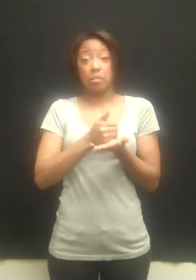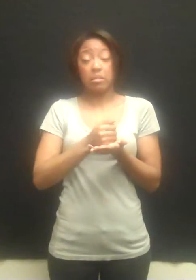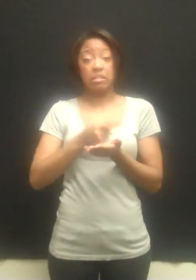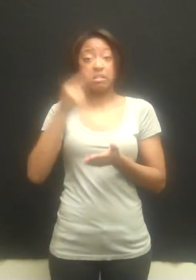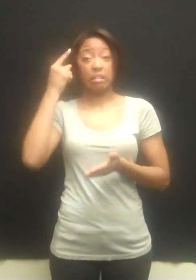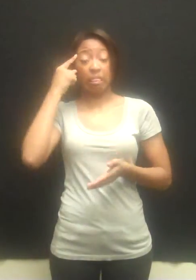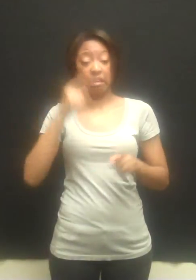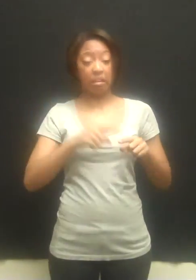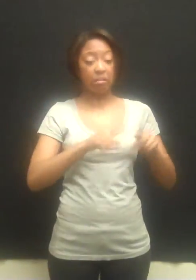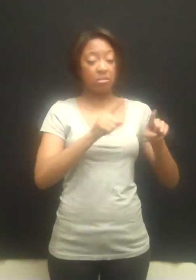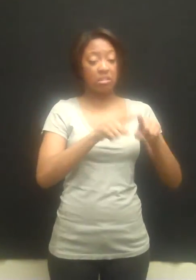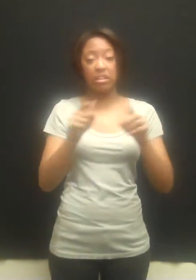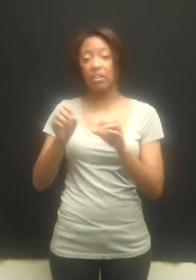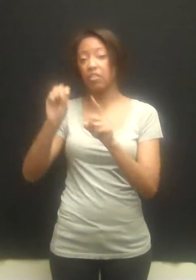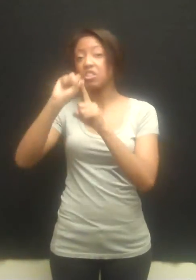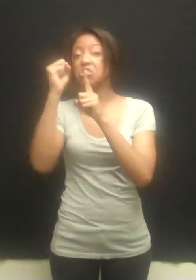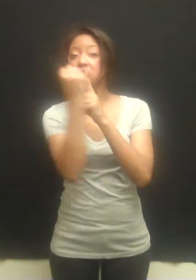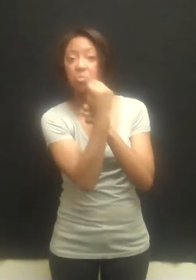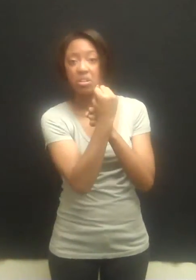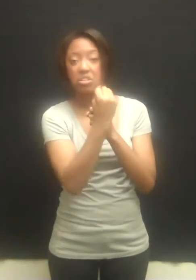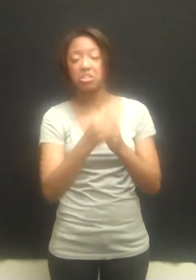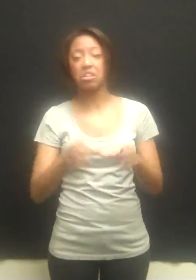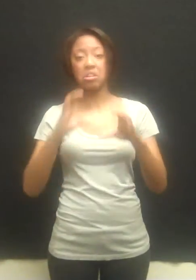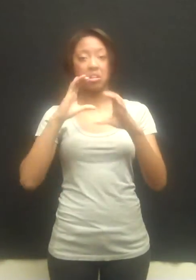situations. Communication may be a challenge.